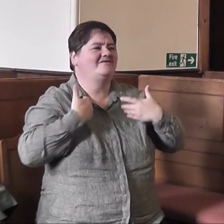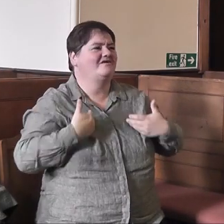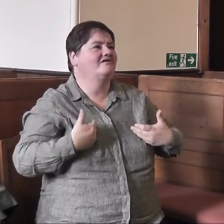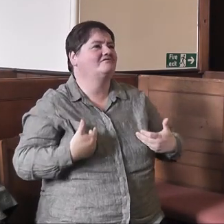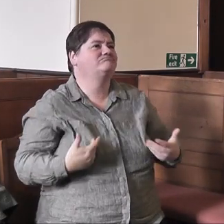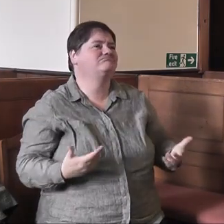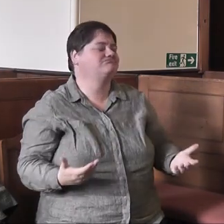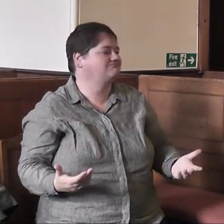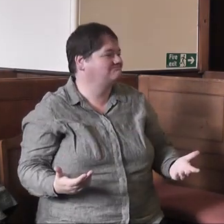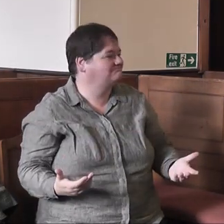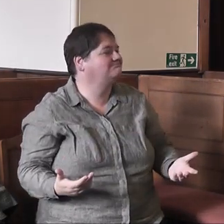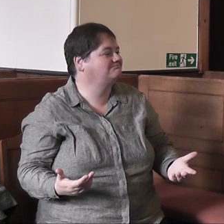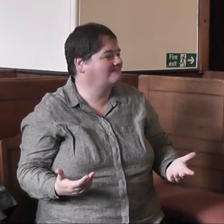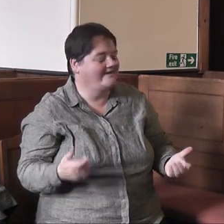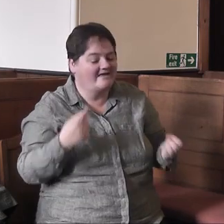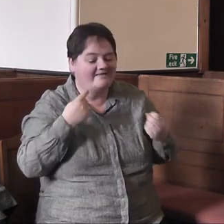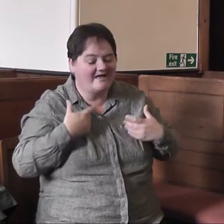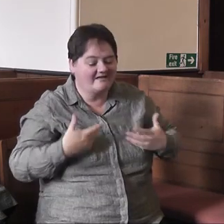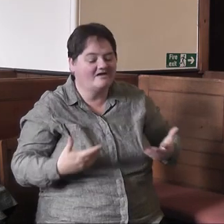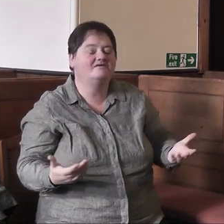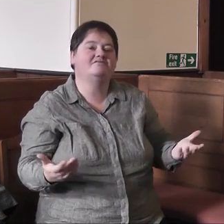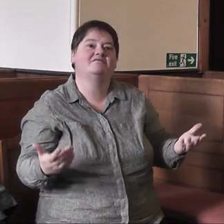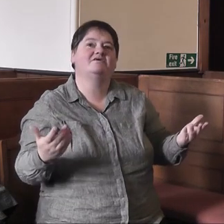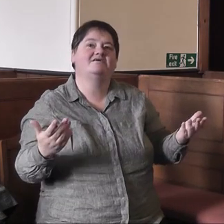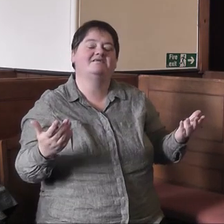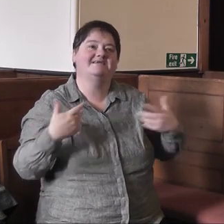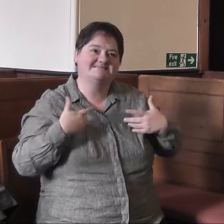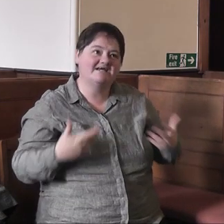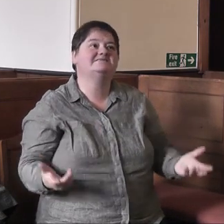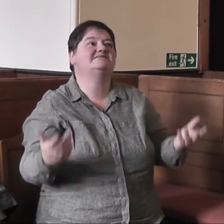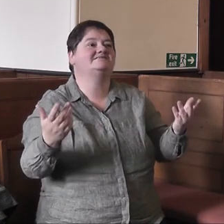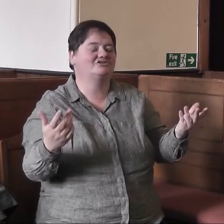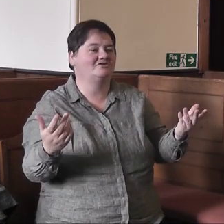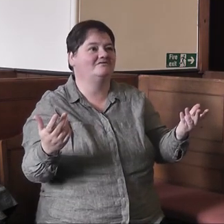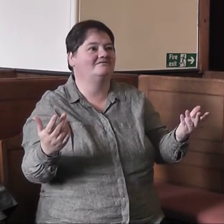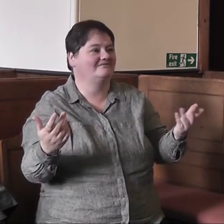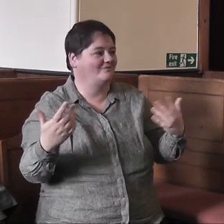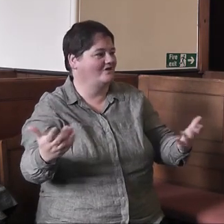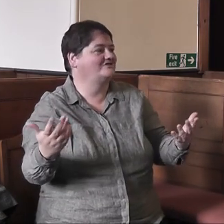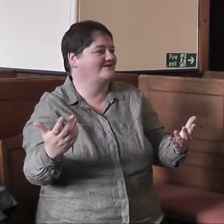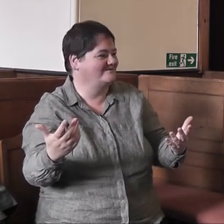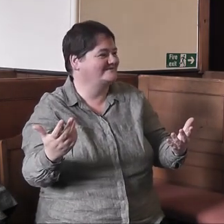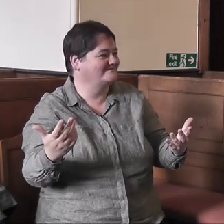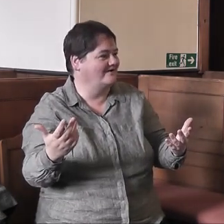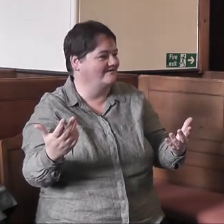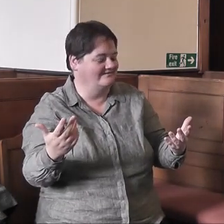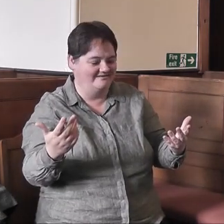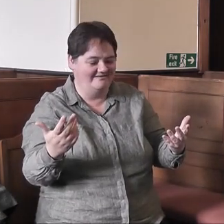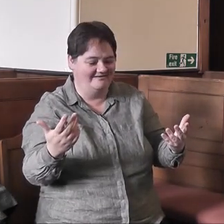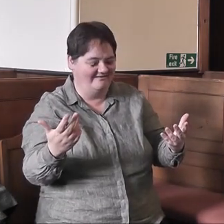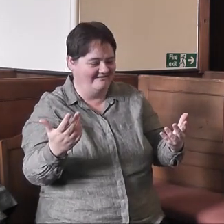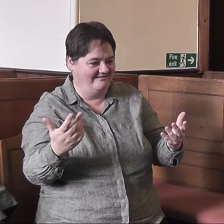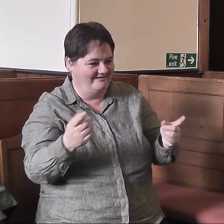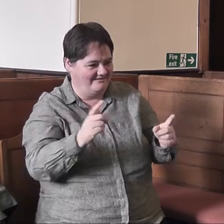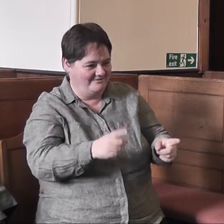Saviour. And that kind of leads us into worship as well.